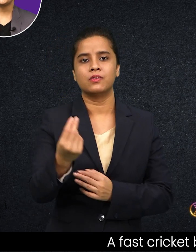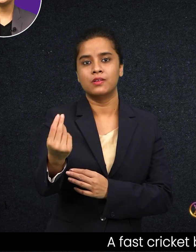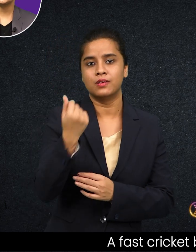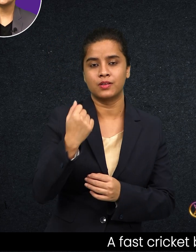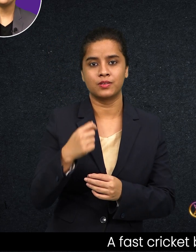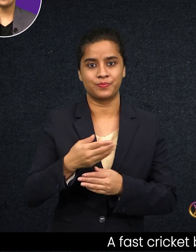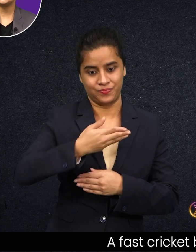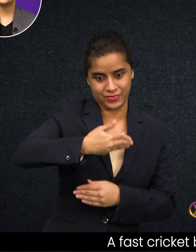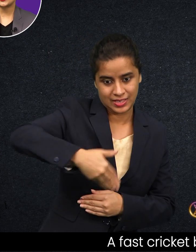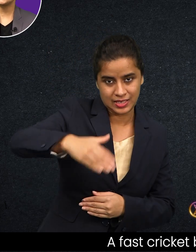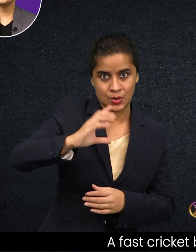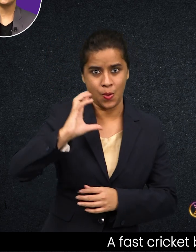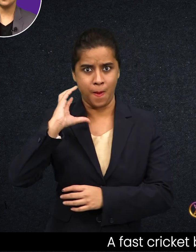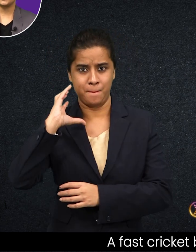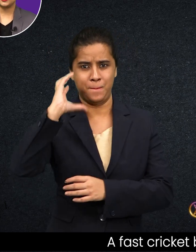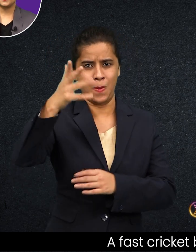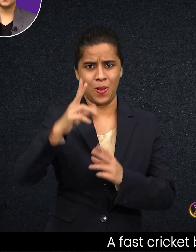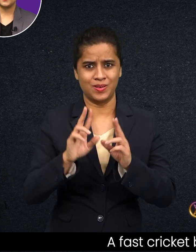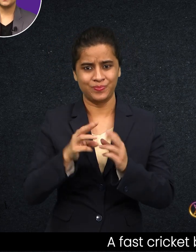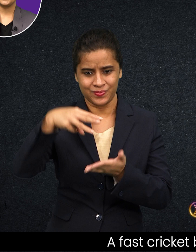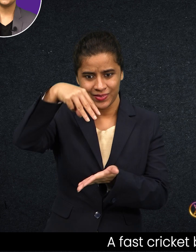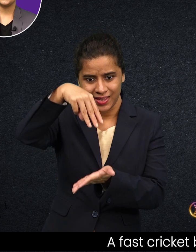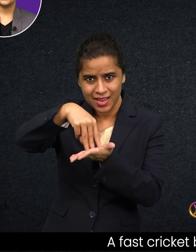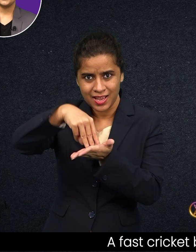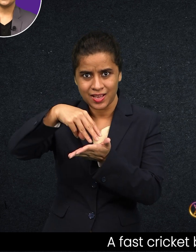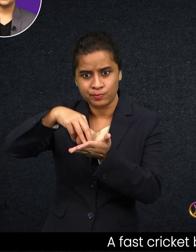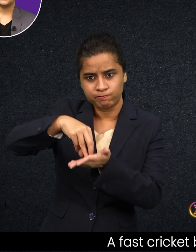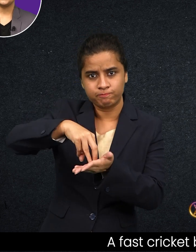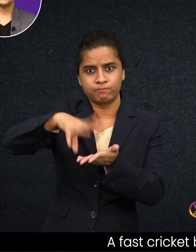A fast cricket ball strikes the stumps.